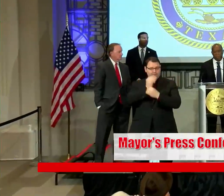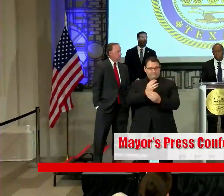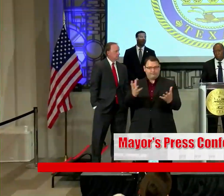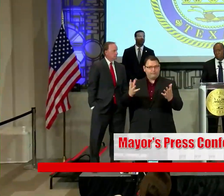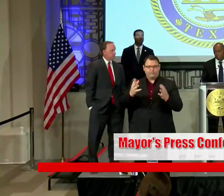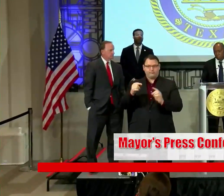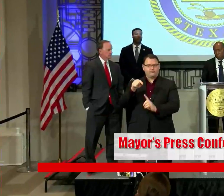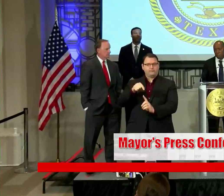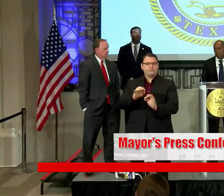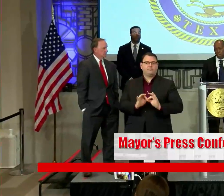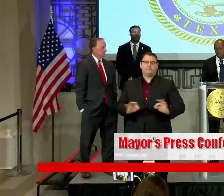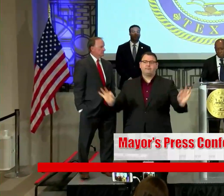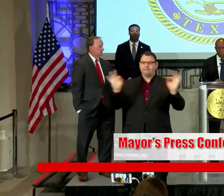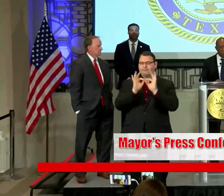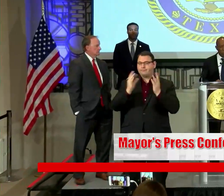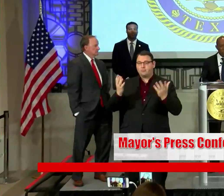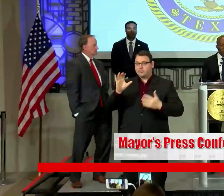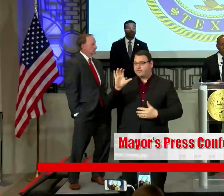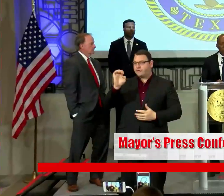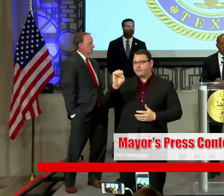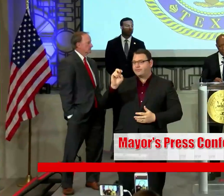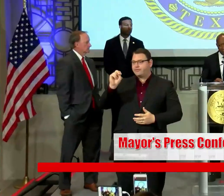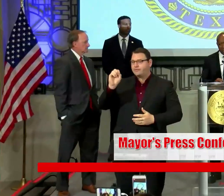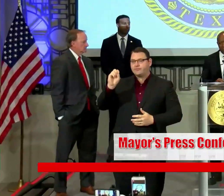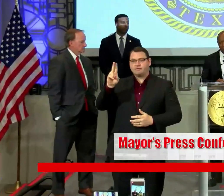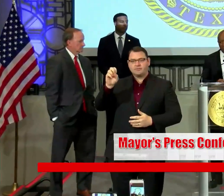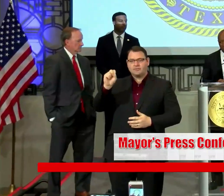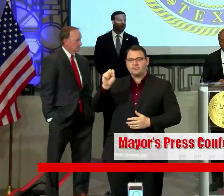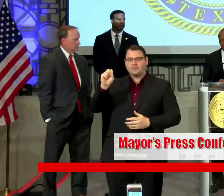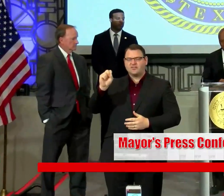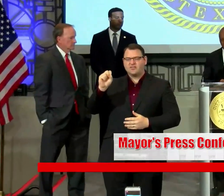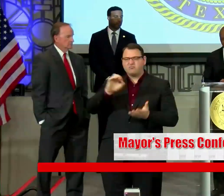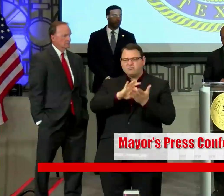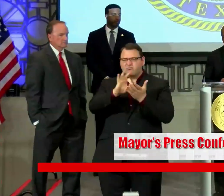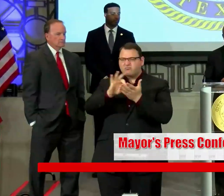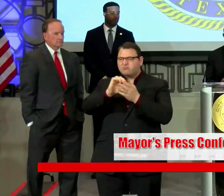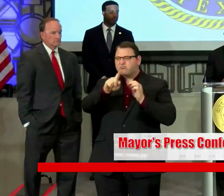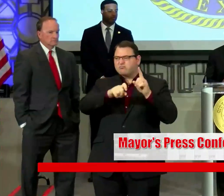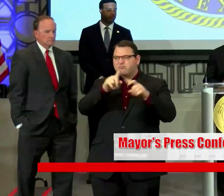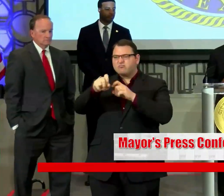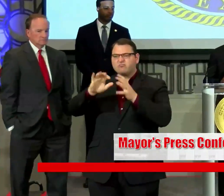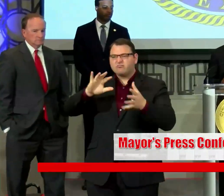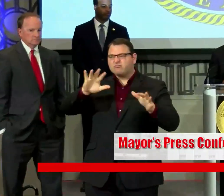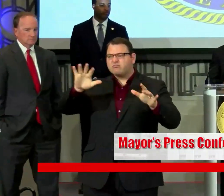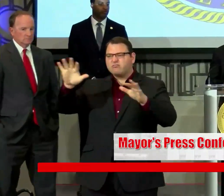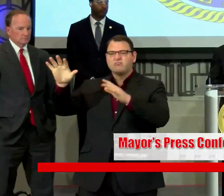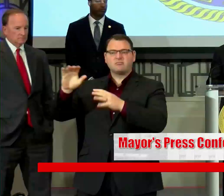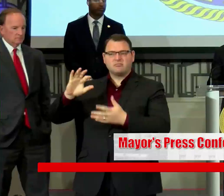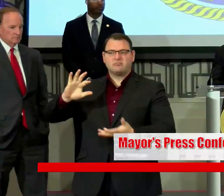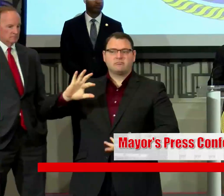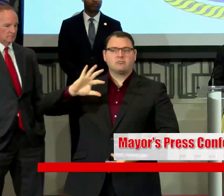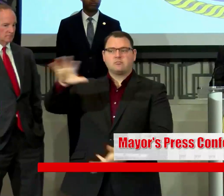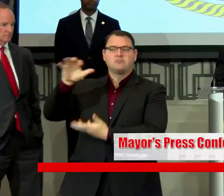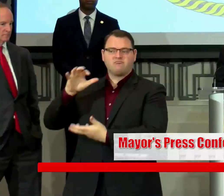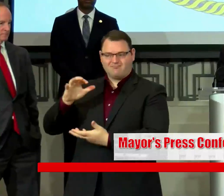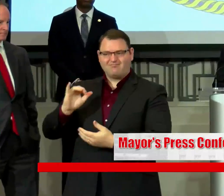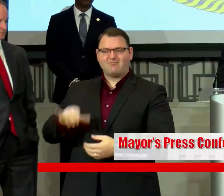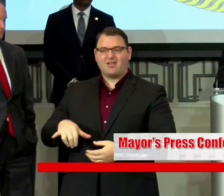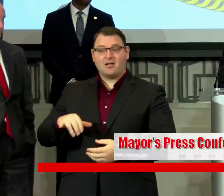census April 1st. We've spent a lot of time talking about the coronavirus, but the other big